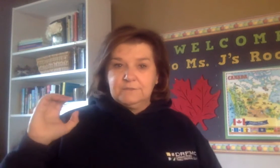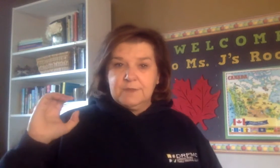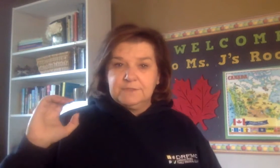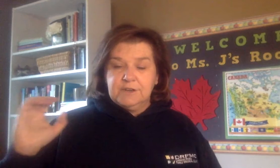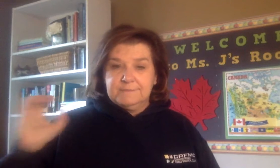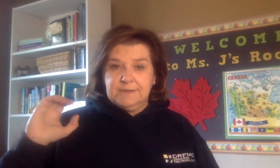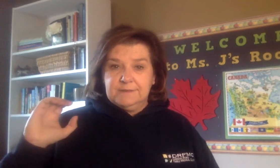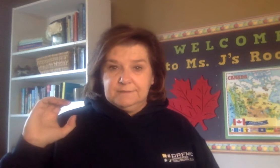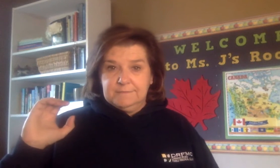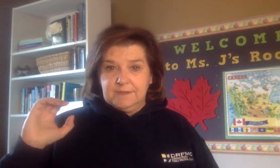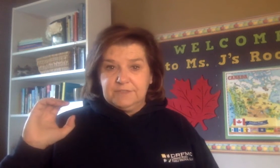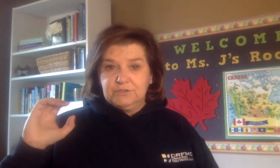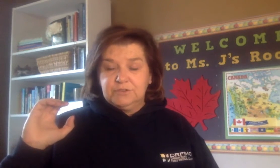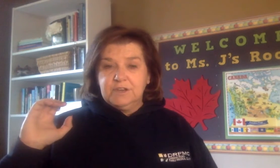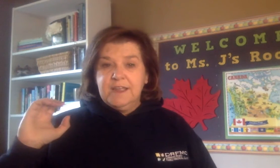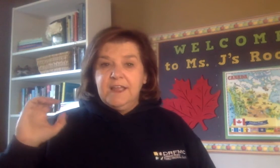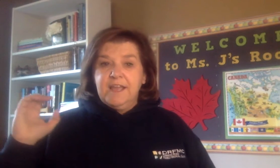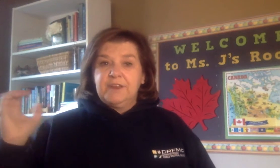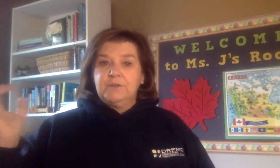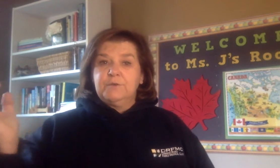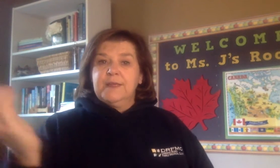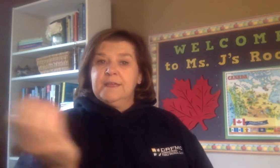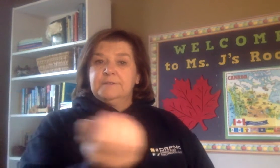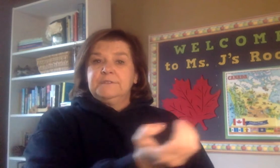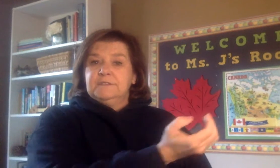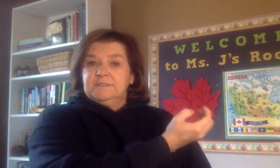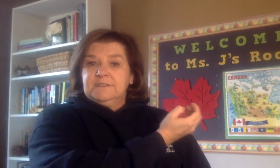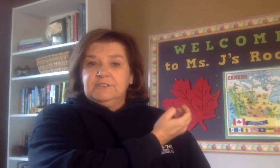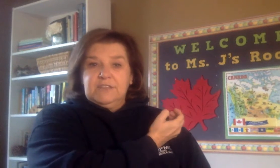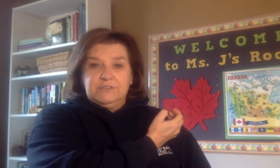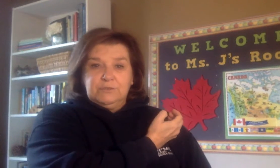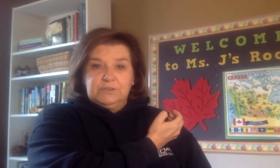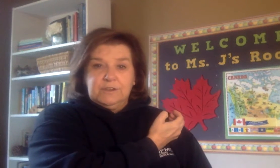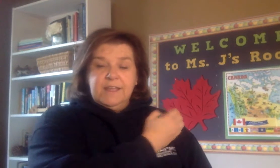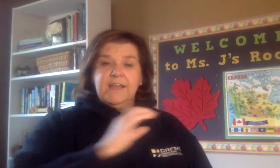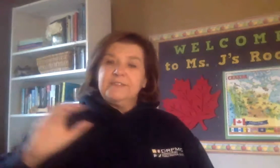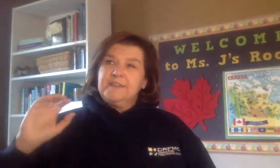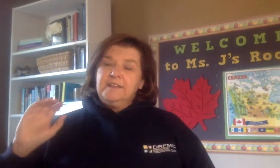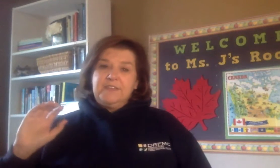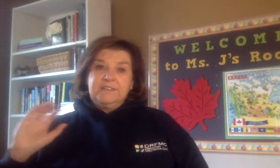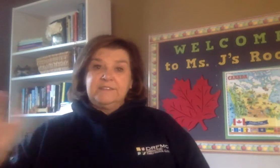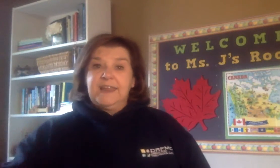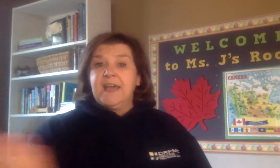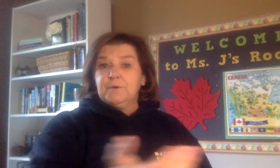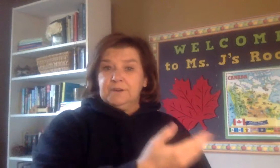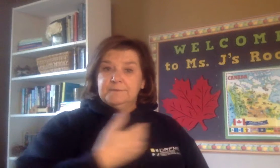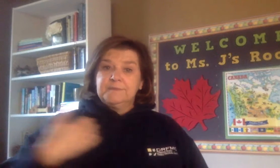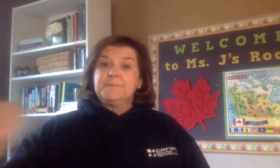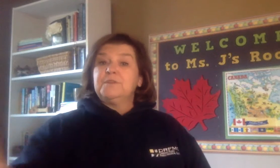I'm starting on this shoulder, and then I go around to touch the other shoulder. And that's kind of the idea that hour, something belongs